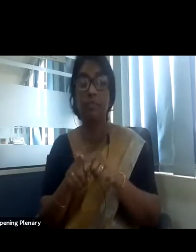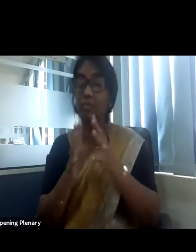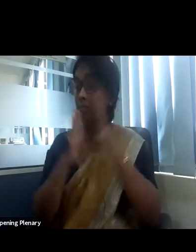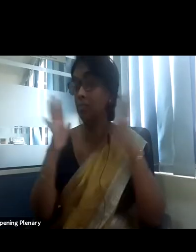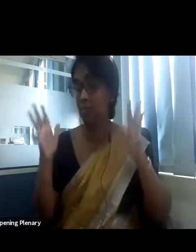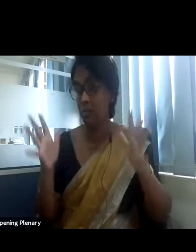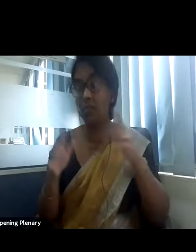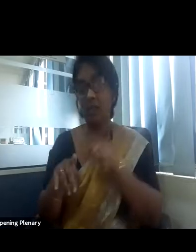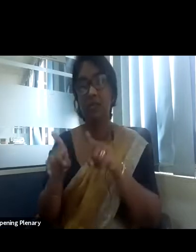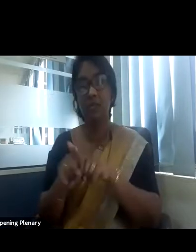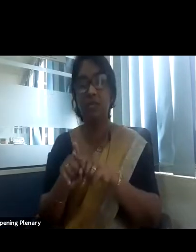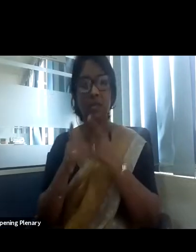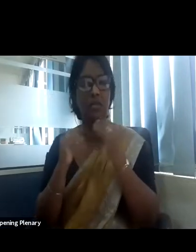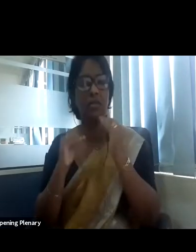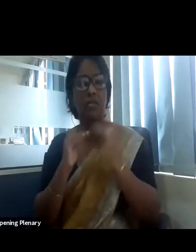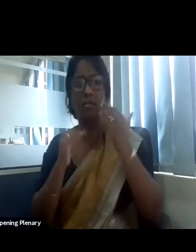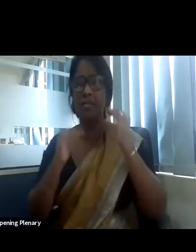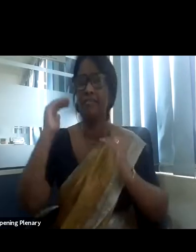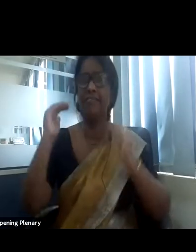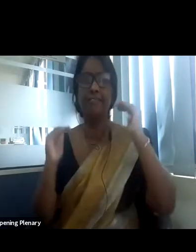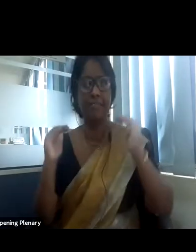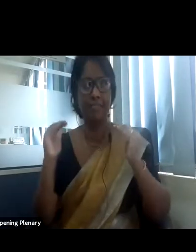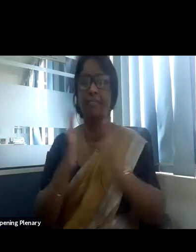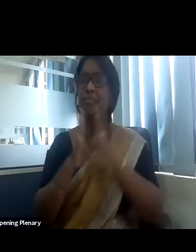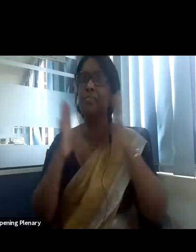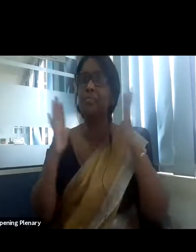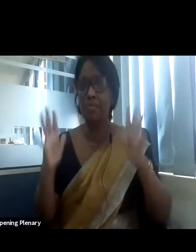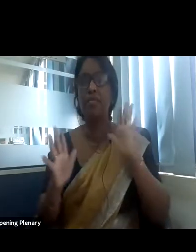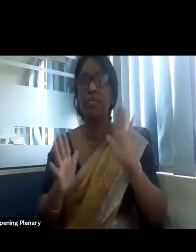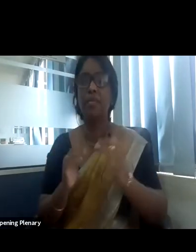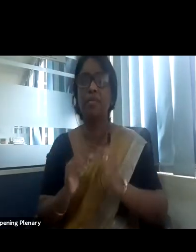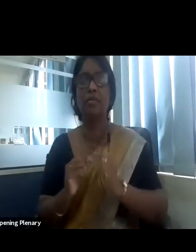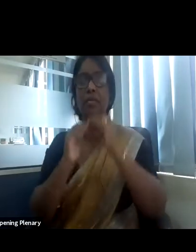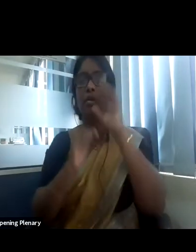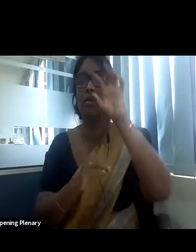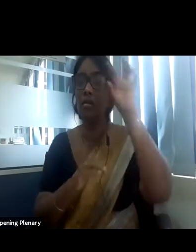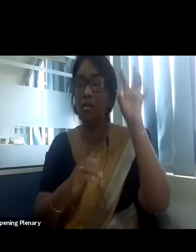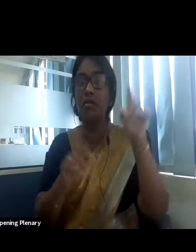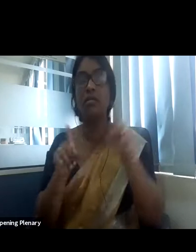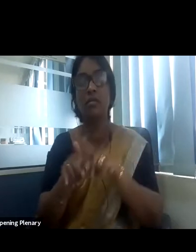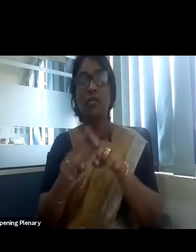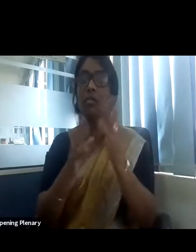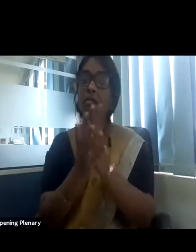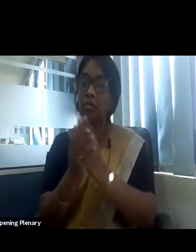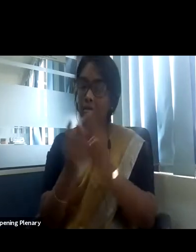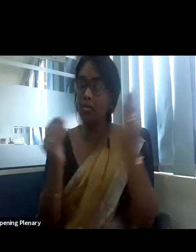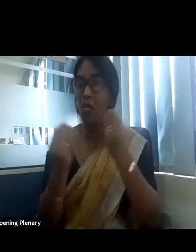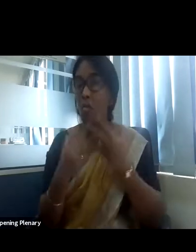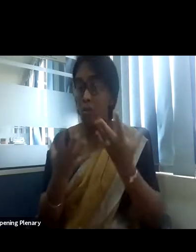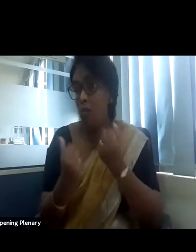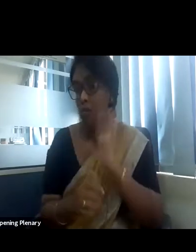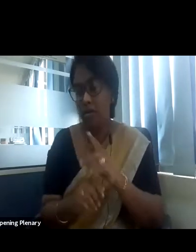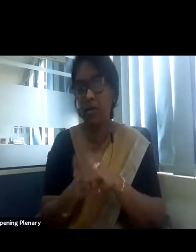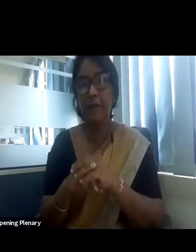growing tremendously in rich and poor countries alike. It's clear for centuries now that